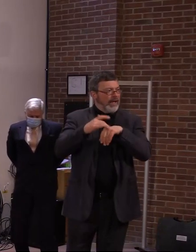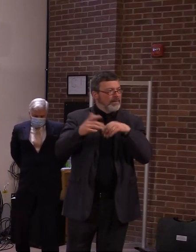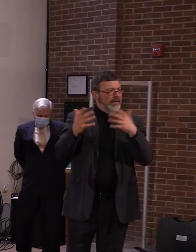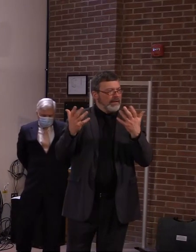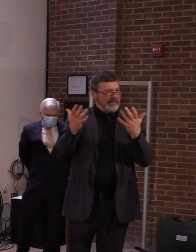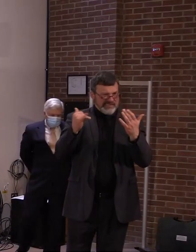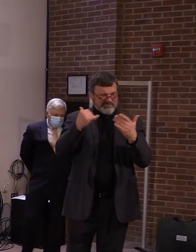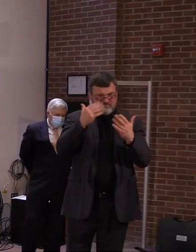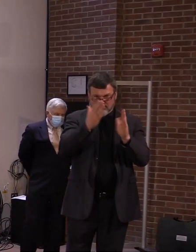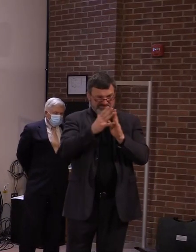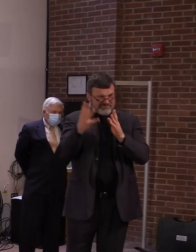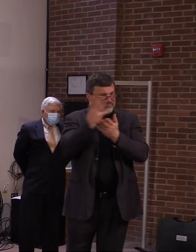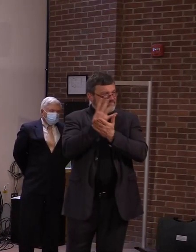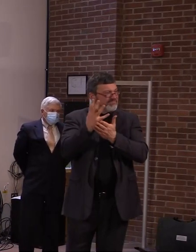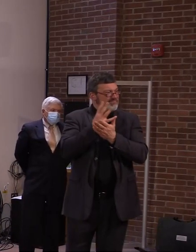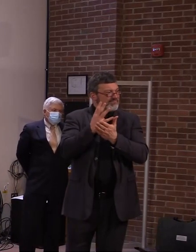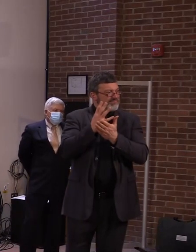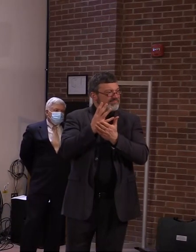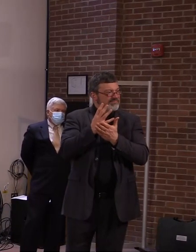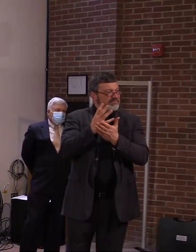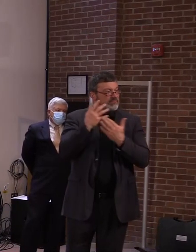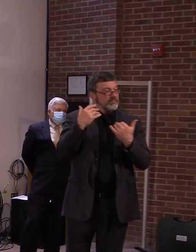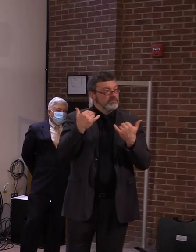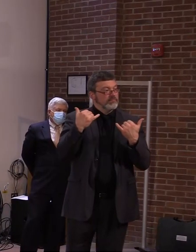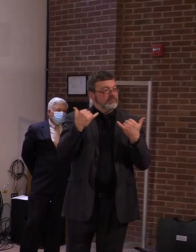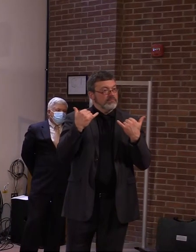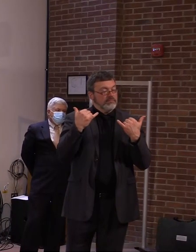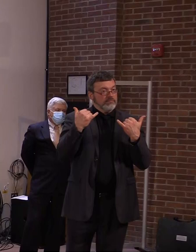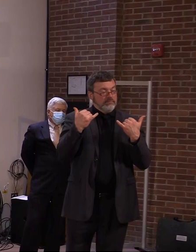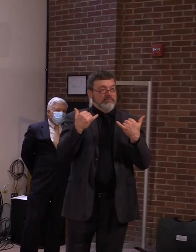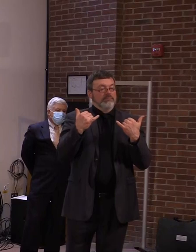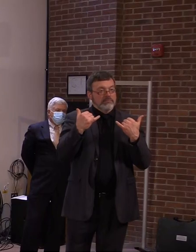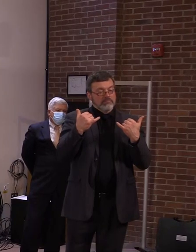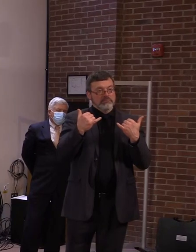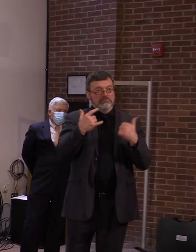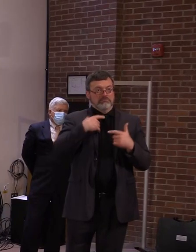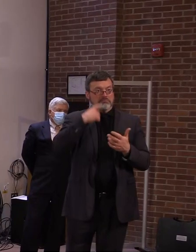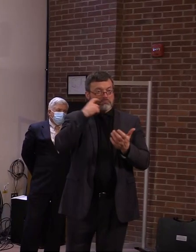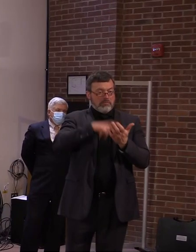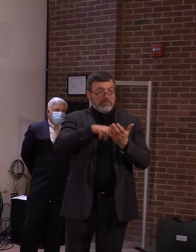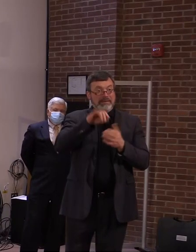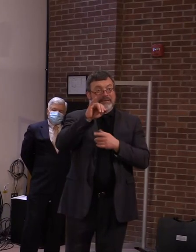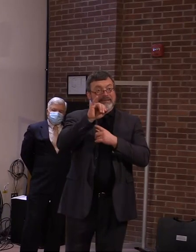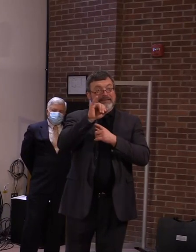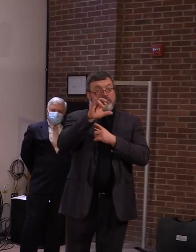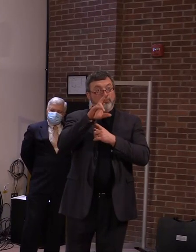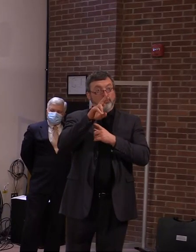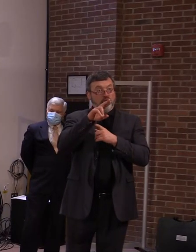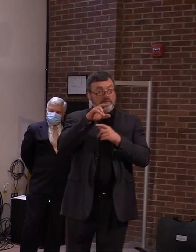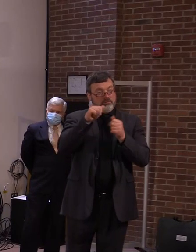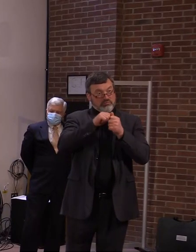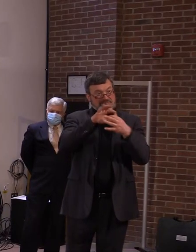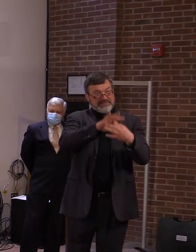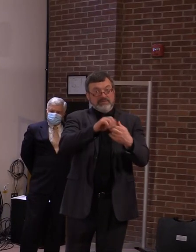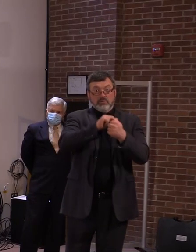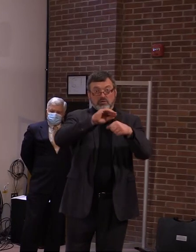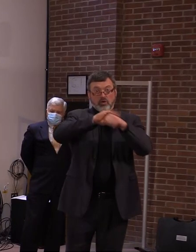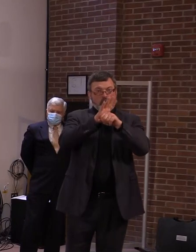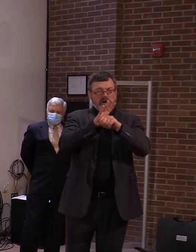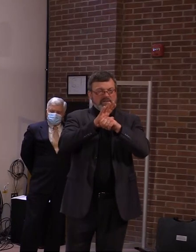COVID patients in ICUs, is there anything that's happened that we didn't expect over the last few weeks, or and is there any